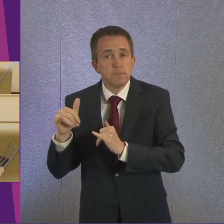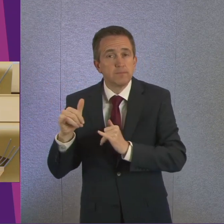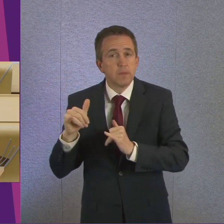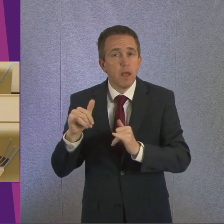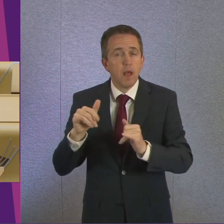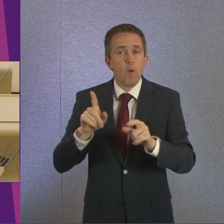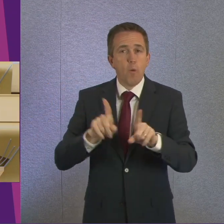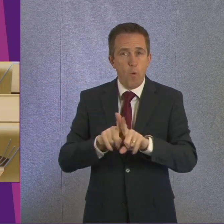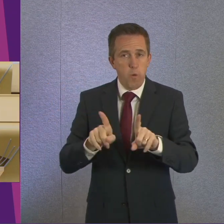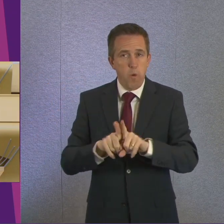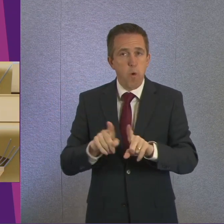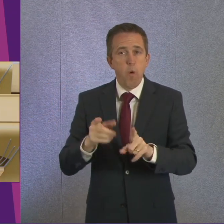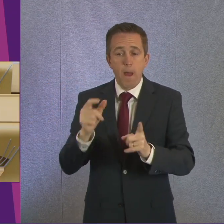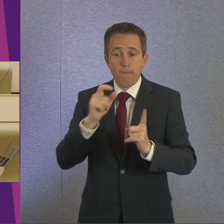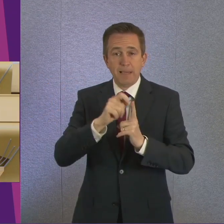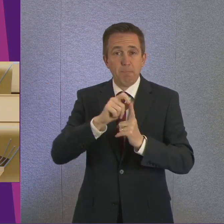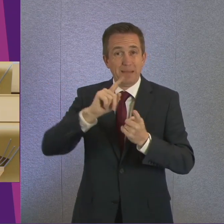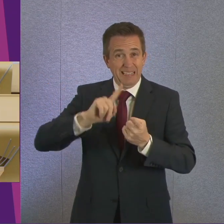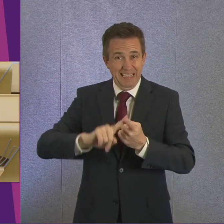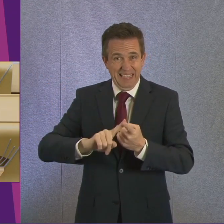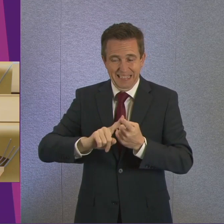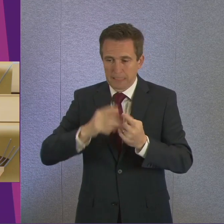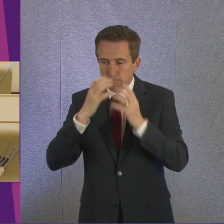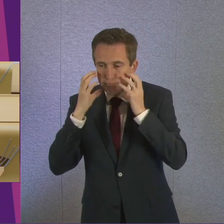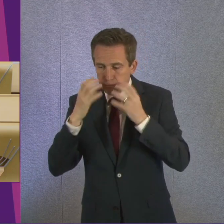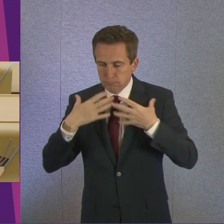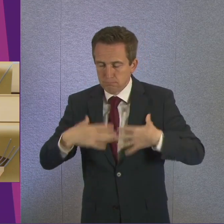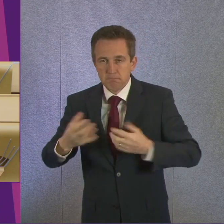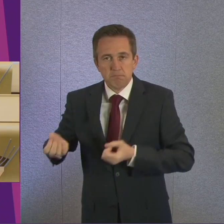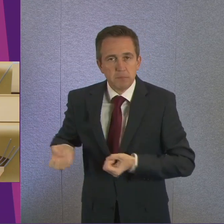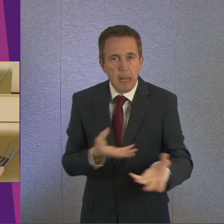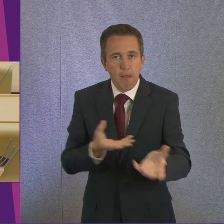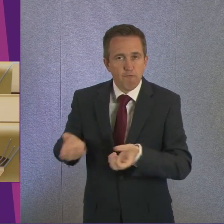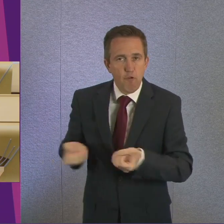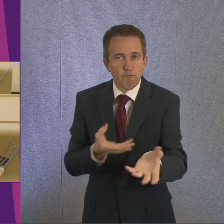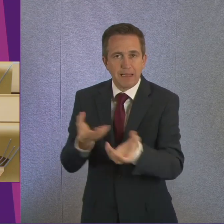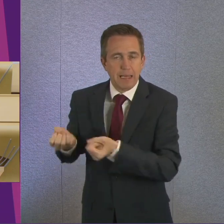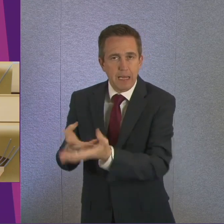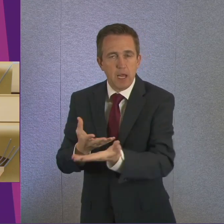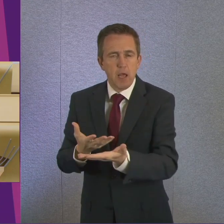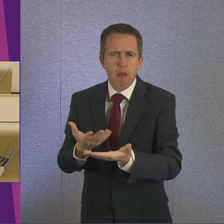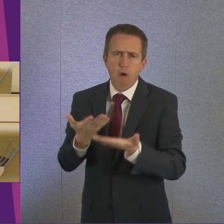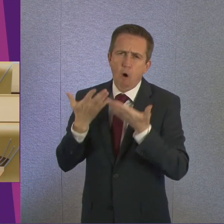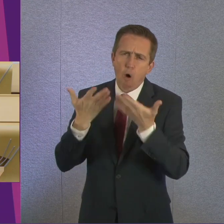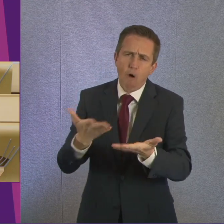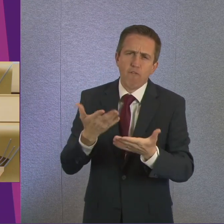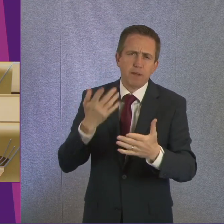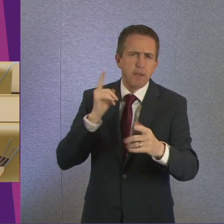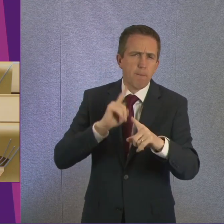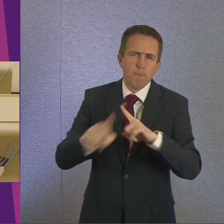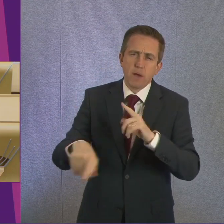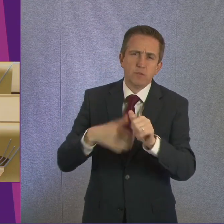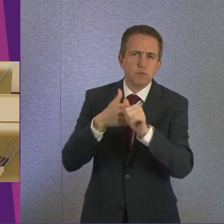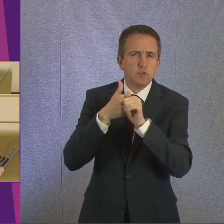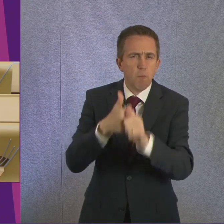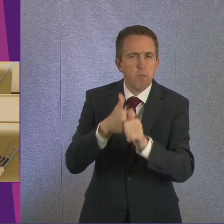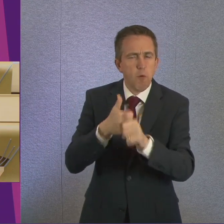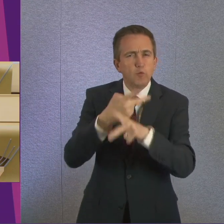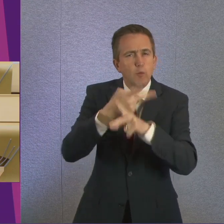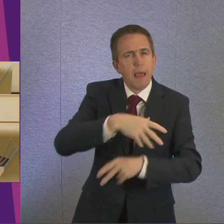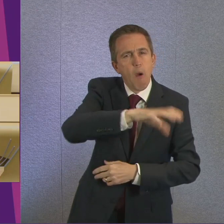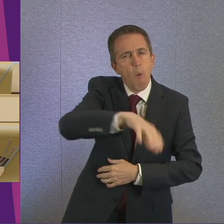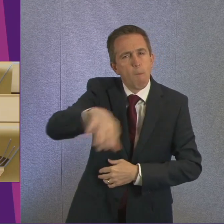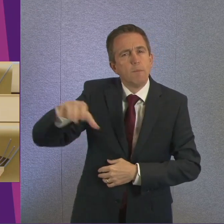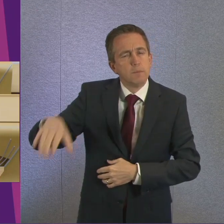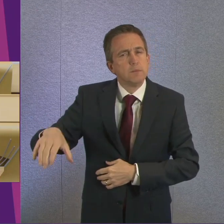the direct delivery of PPE and other measures that we are offering the maximum support to care homes that we can, bearing